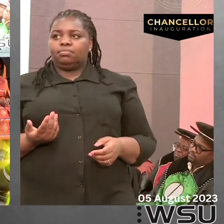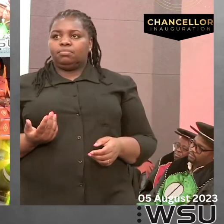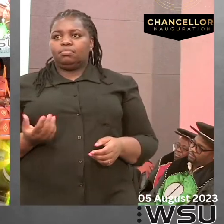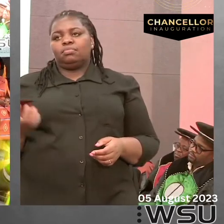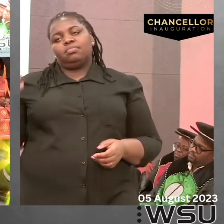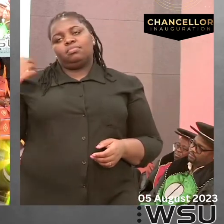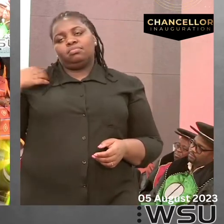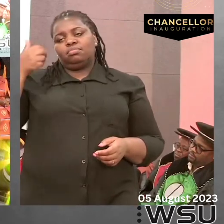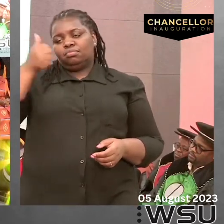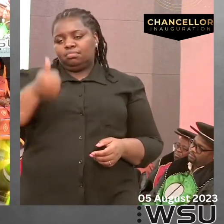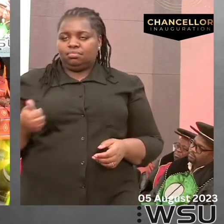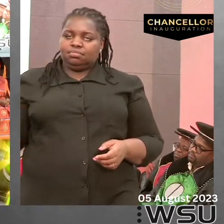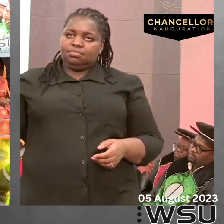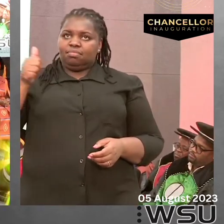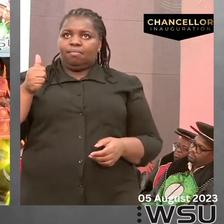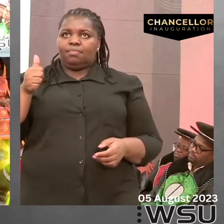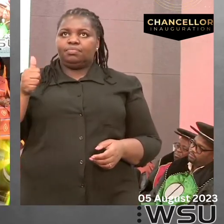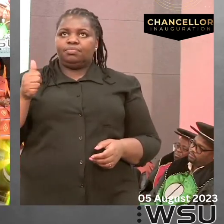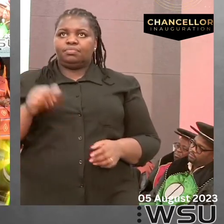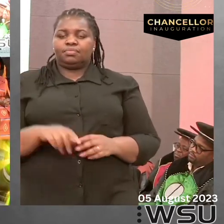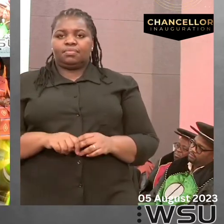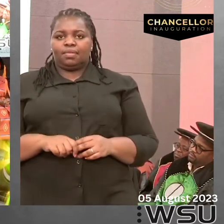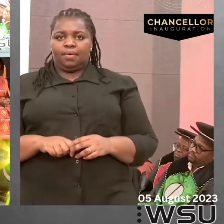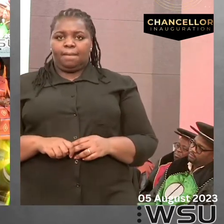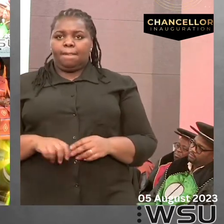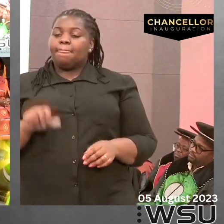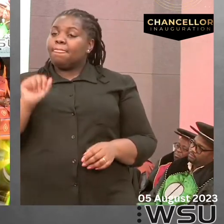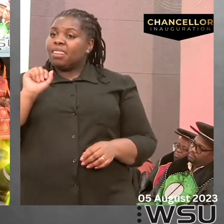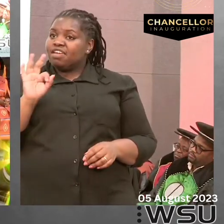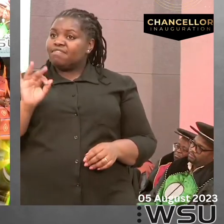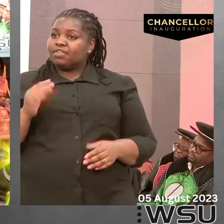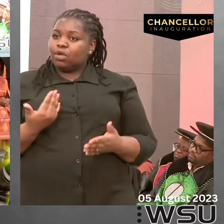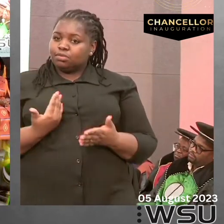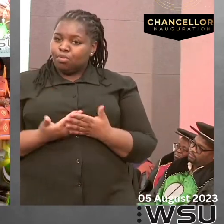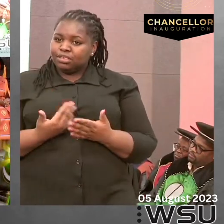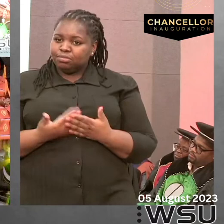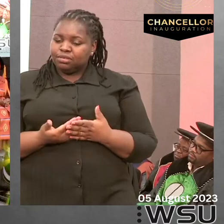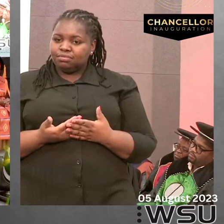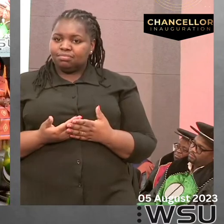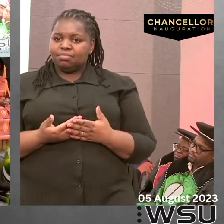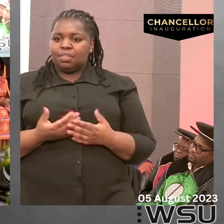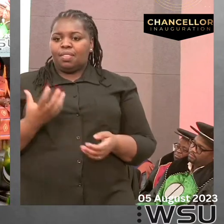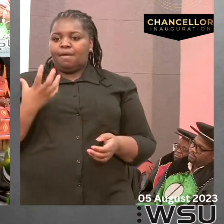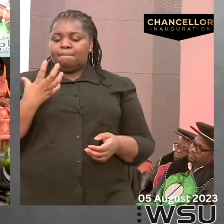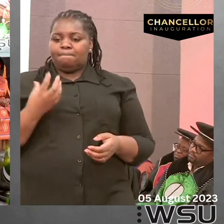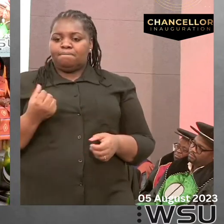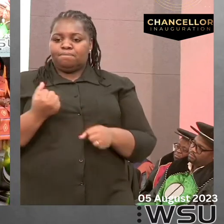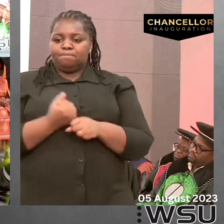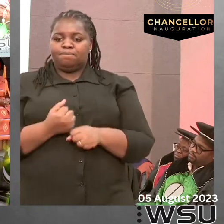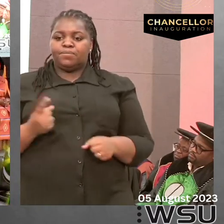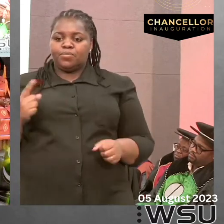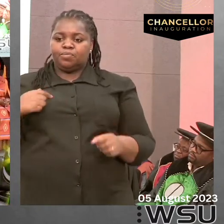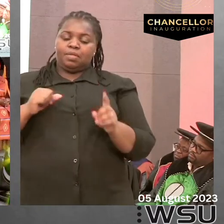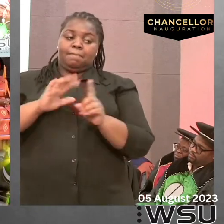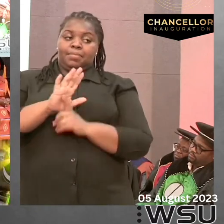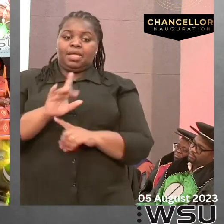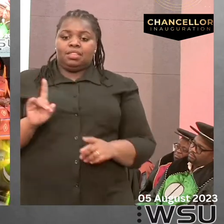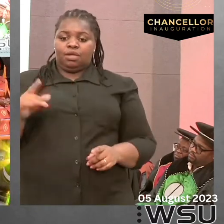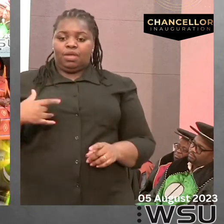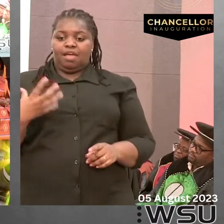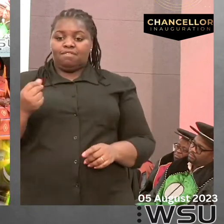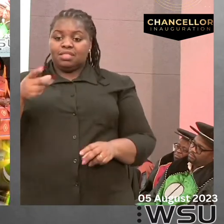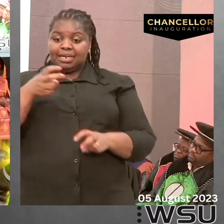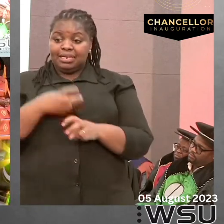Madam Chancellor, is that if it was possible to have to make the impact that we had under those